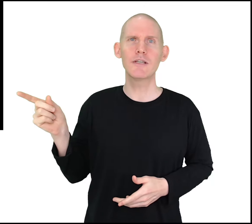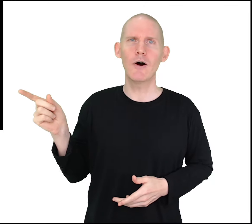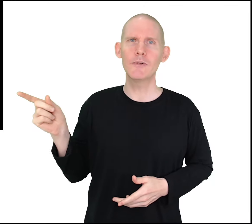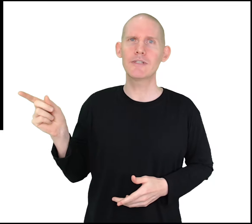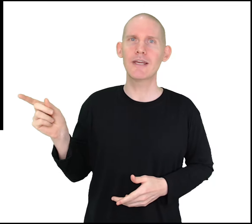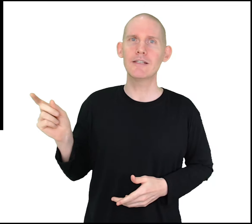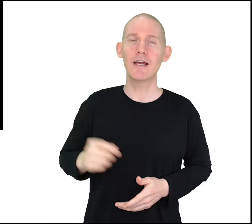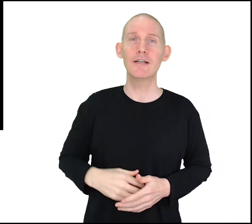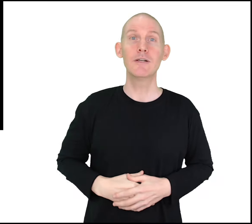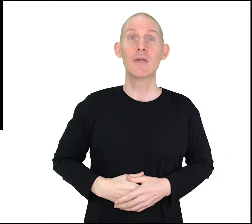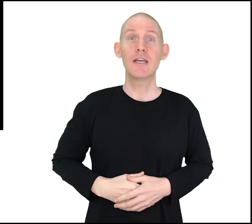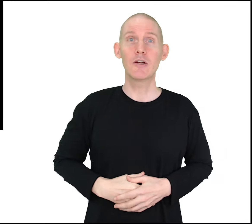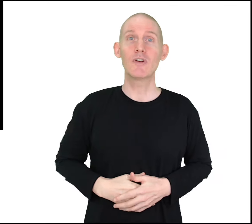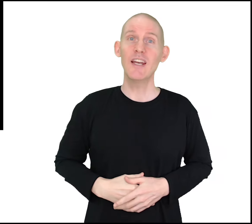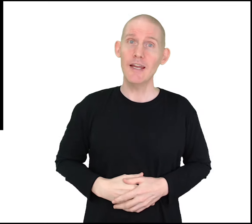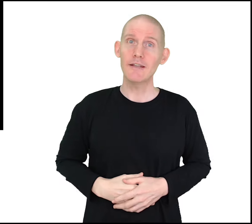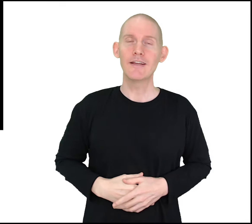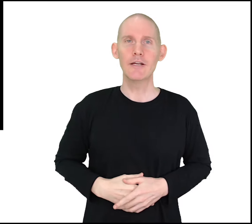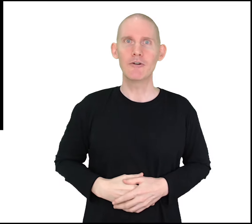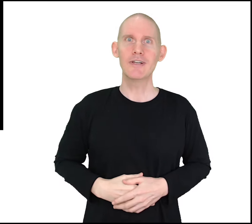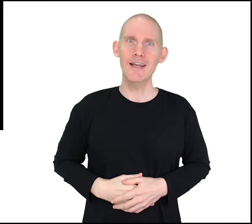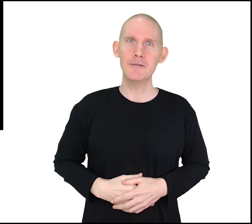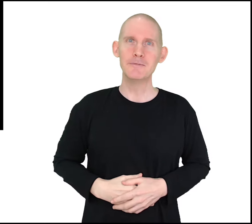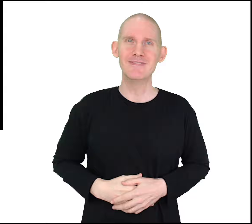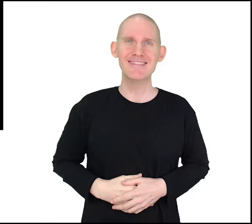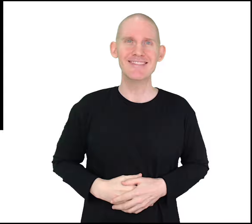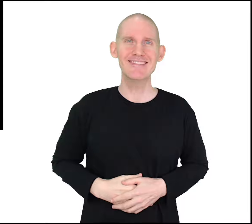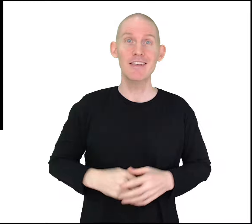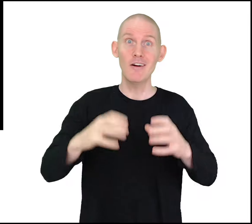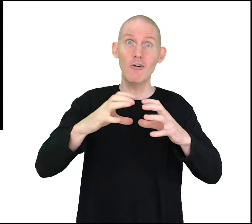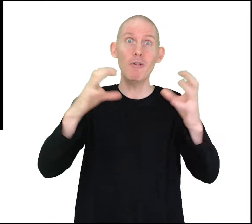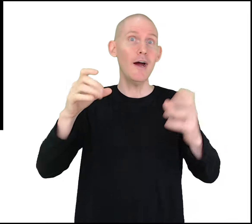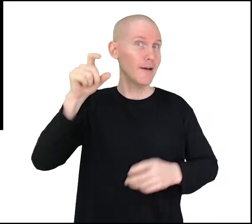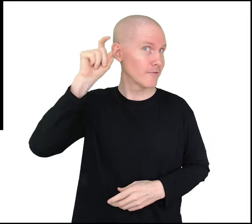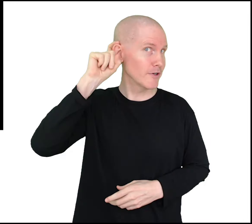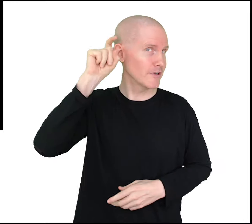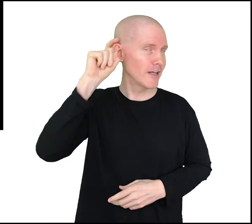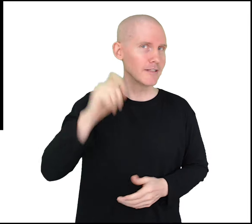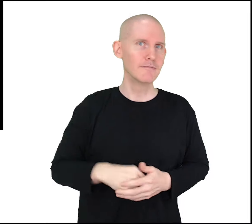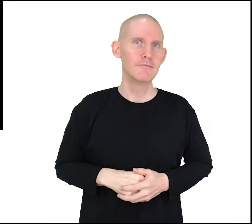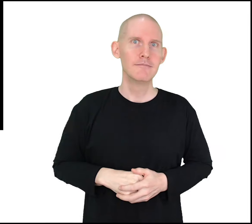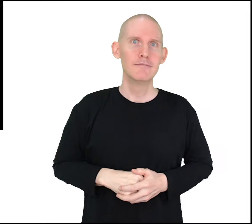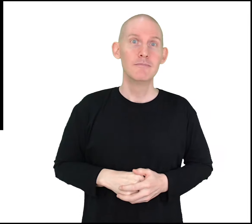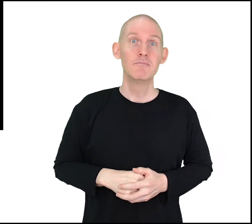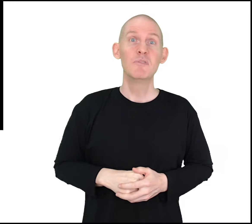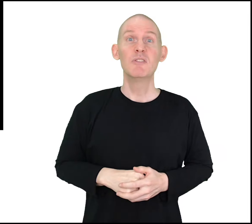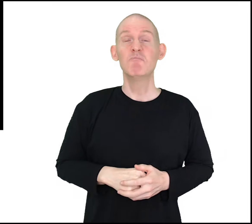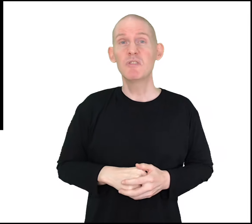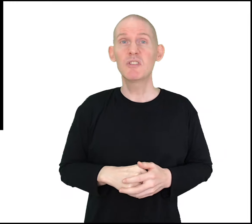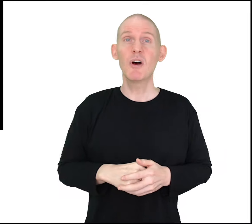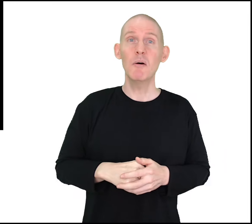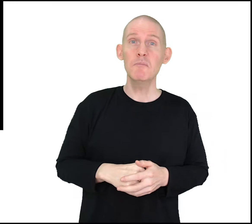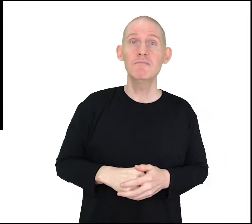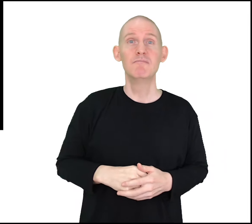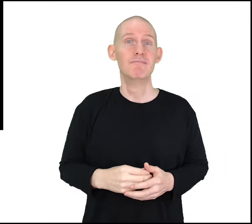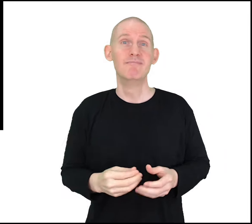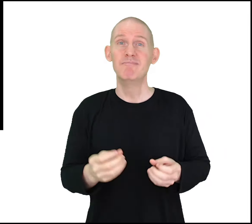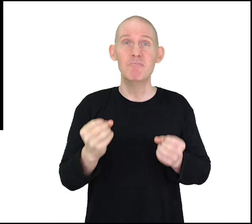always stays as hearing aid, hearing aid. A lot of hearing aid. Some,